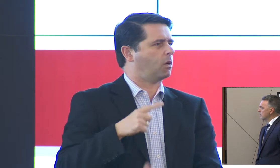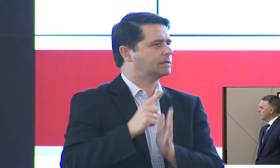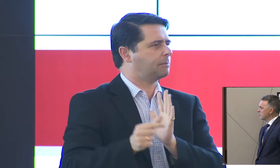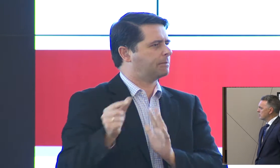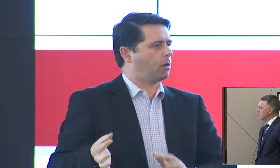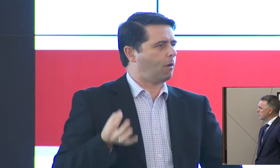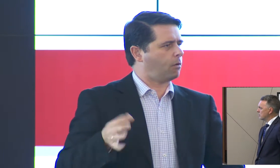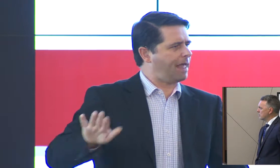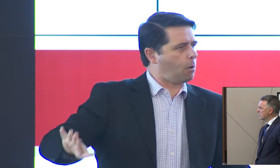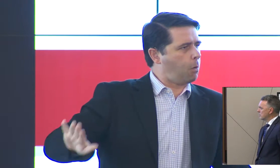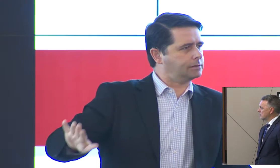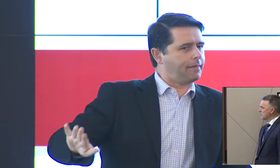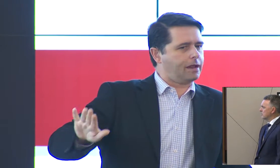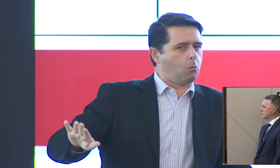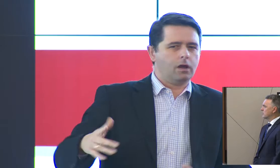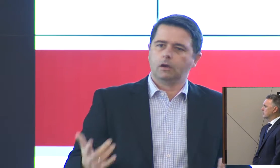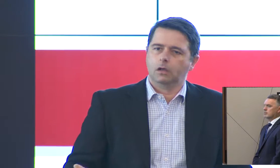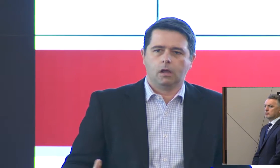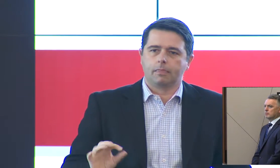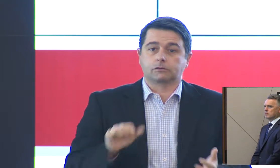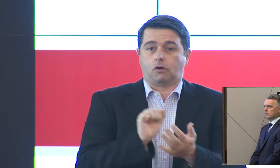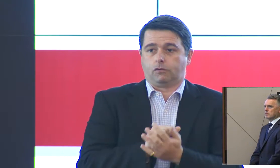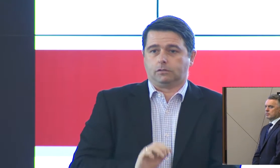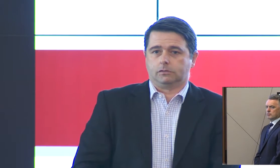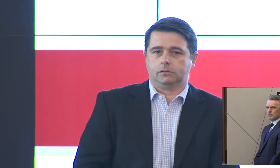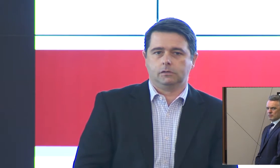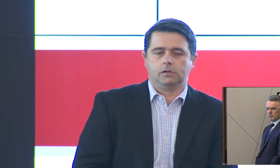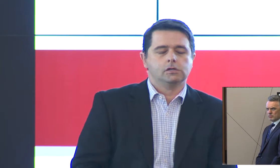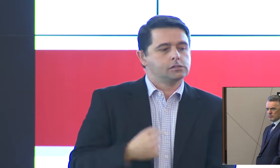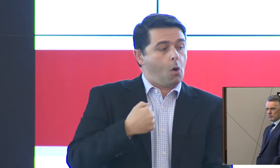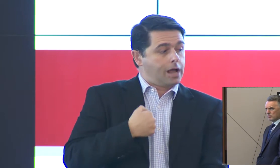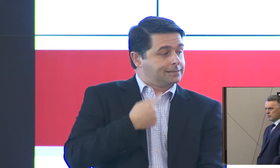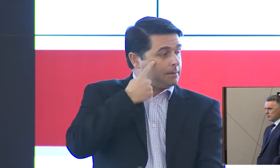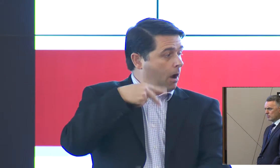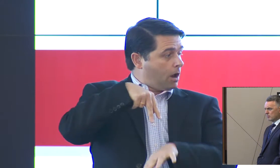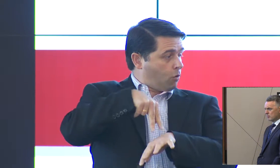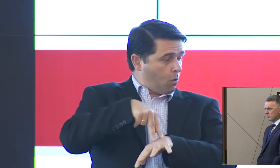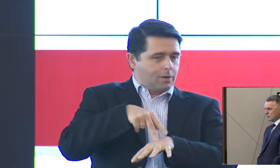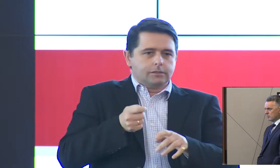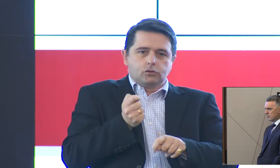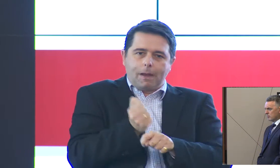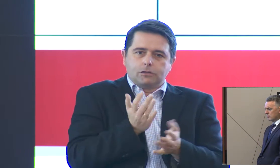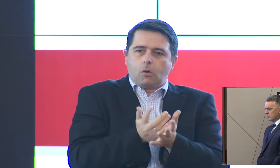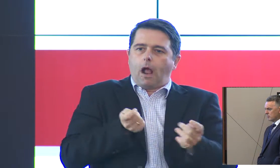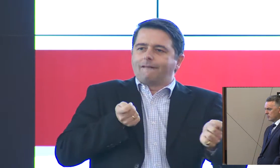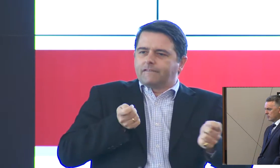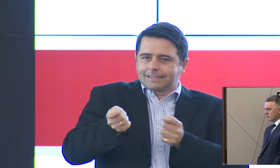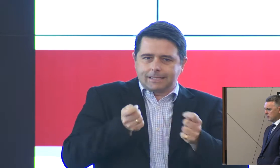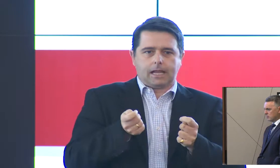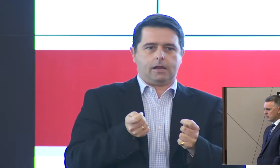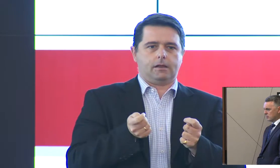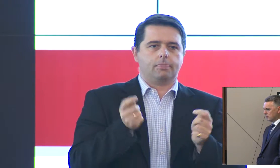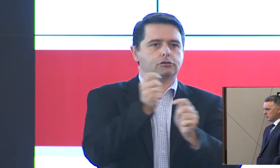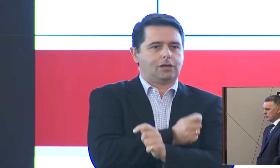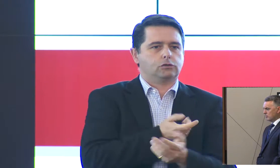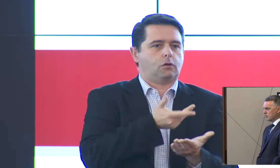with disabilities. So, you know, why should we have waited any longer? You know, that's not right. So my role is